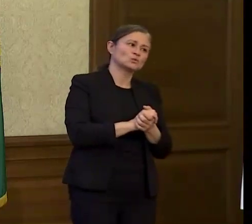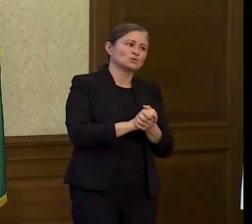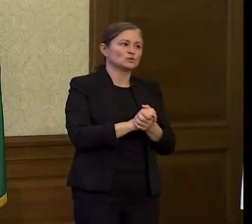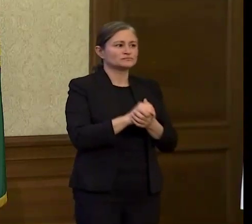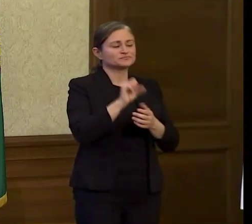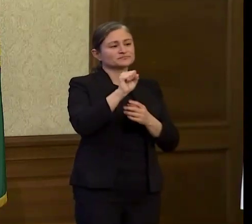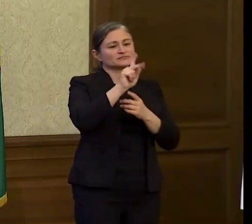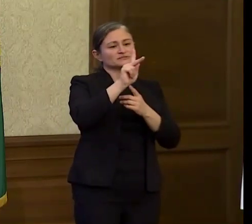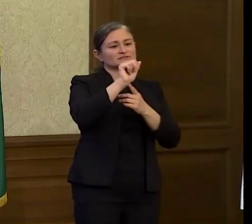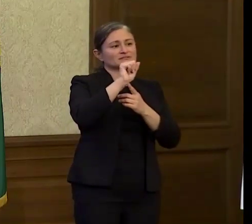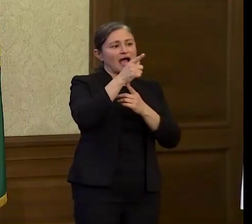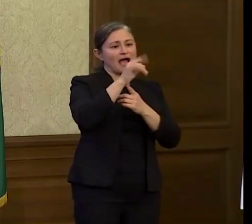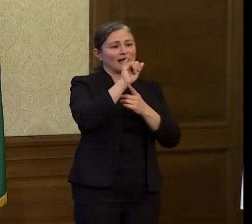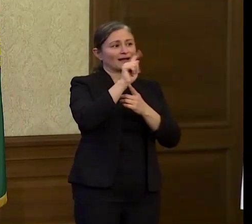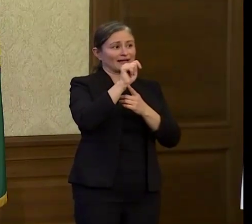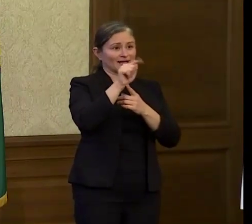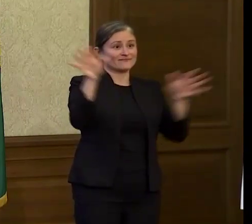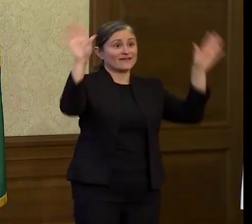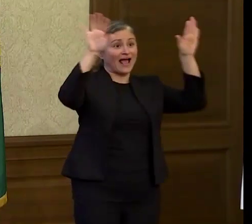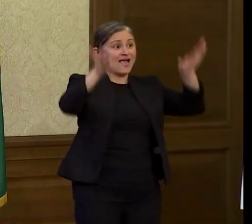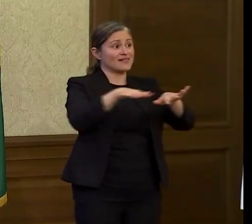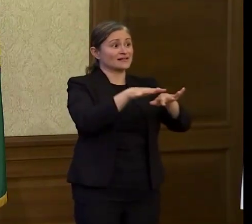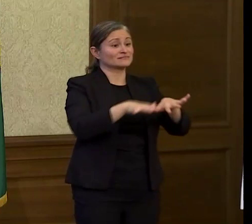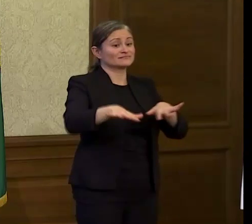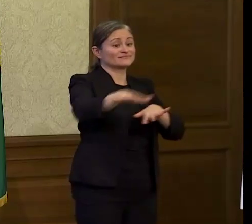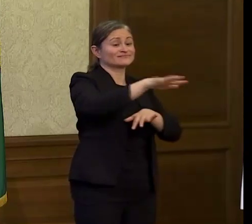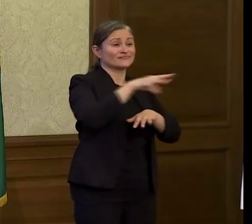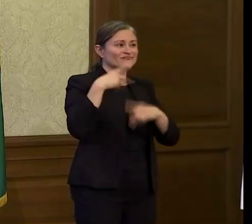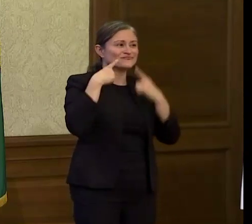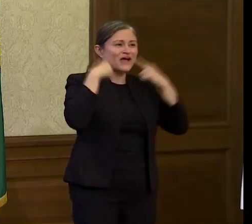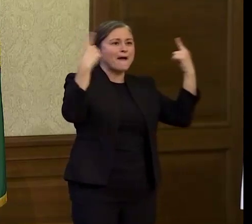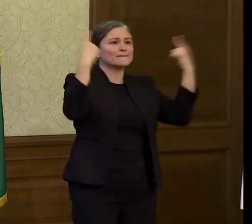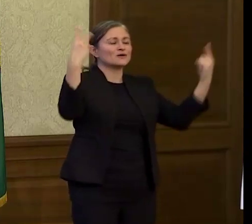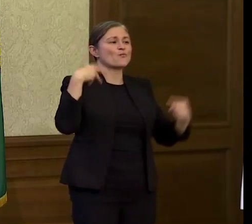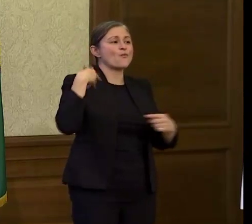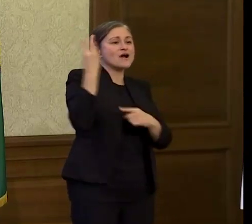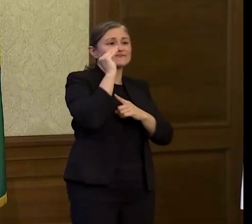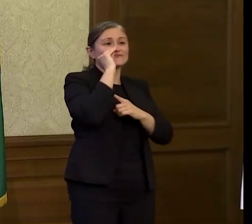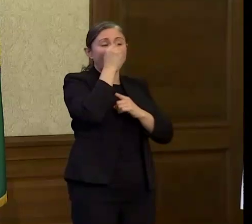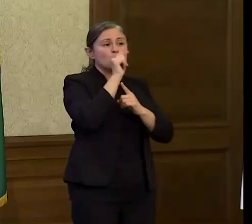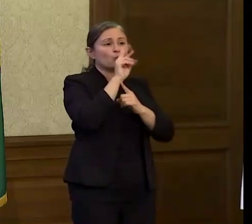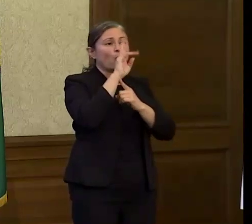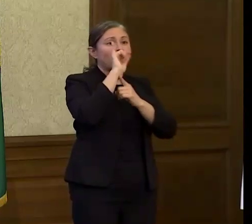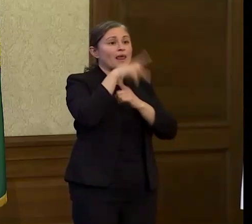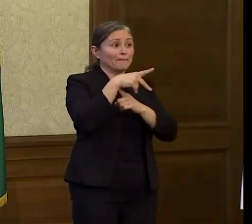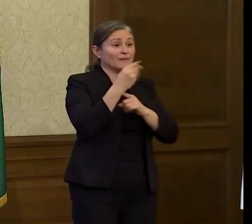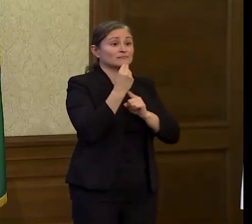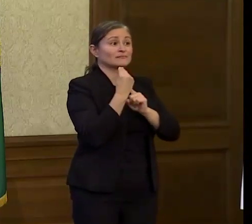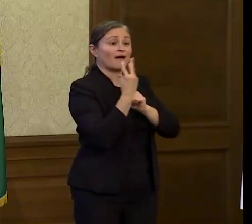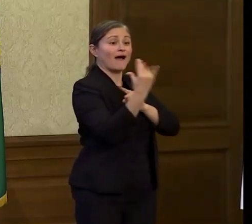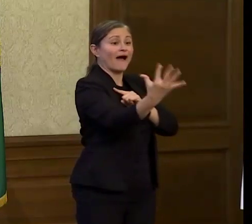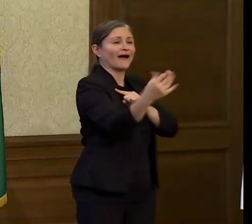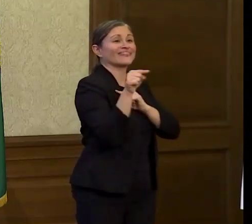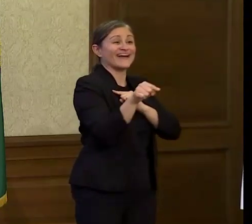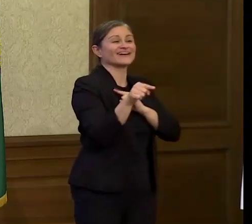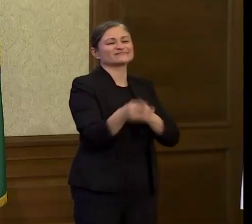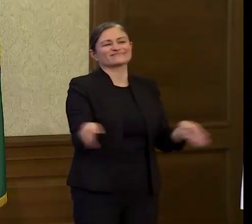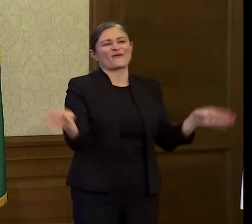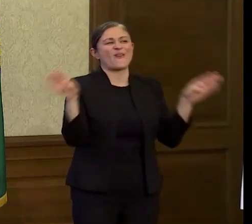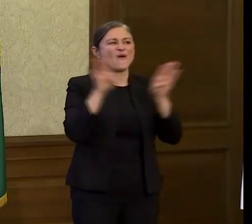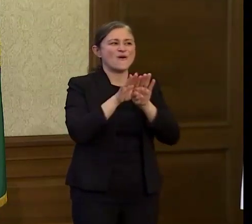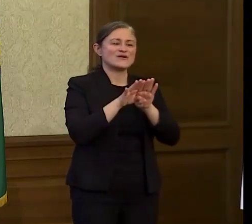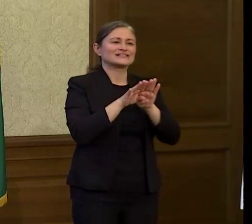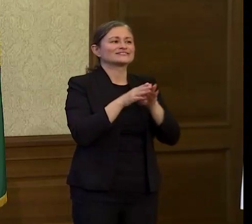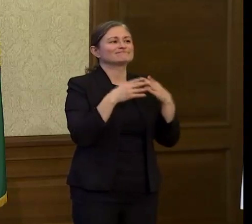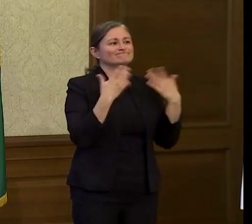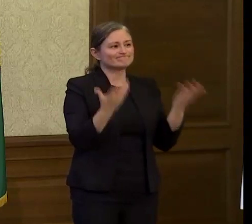same reason. I know that's painful to a lot of folks. We all love the tulips. But our office has heard large numbers of people are still trying to